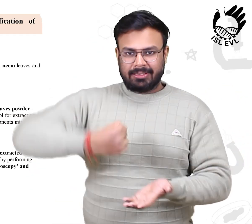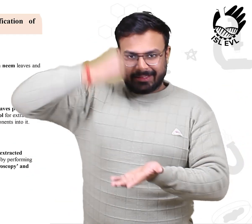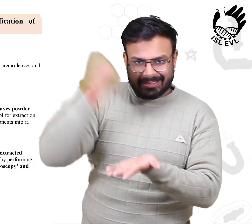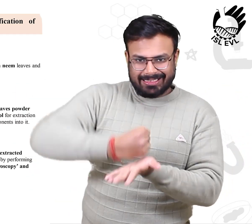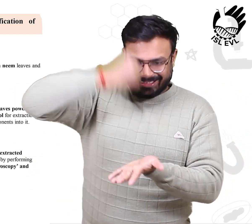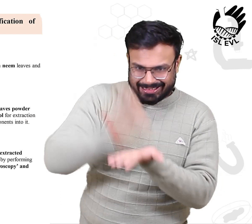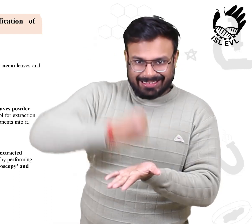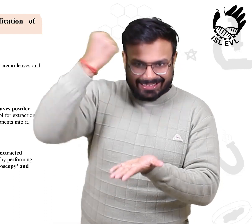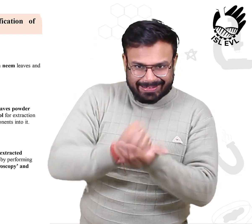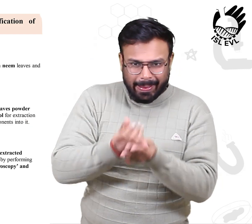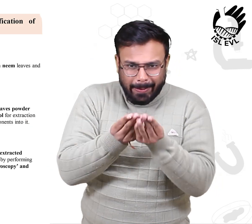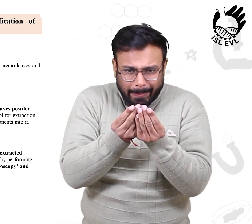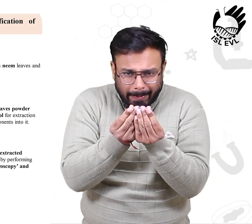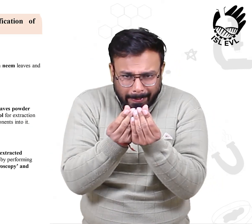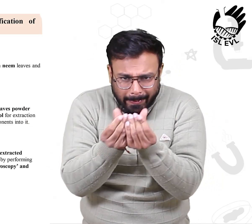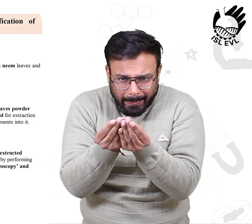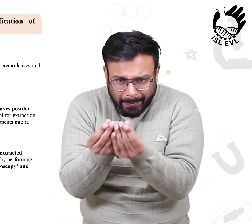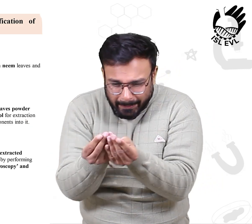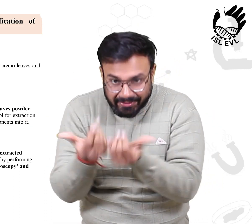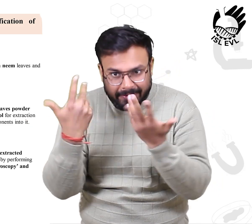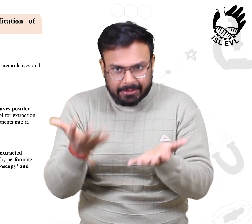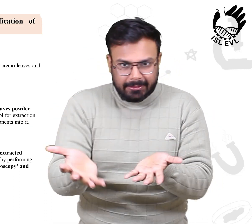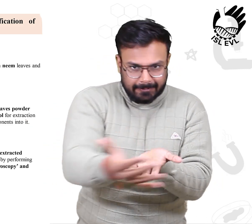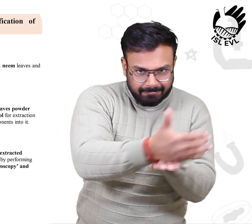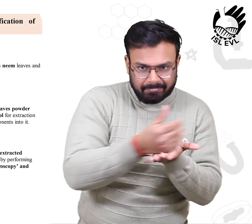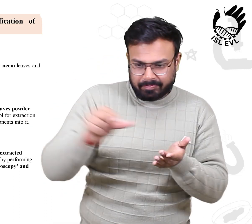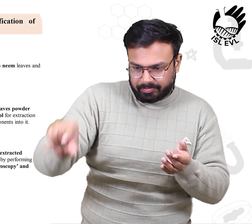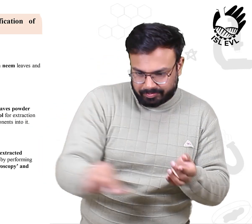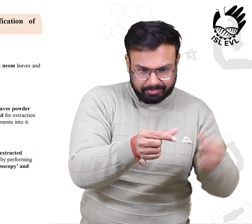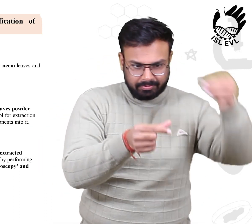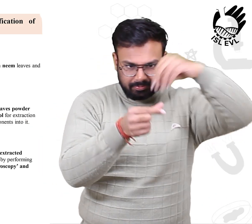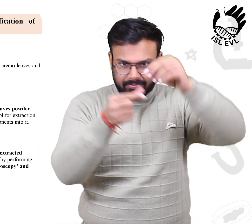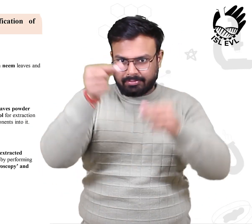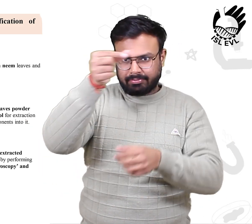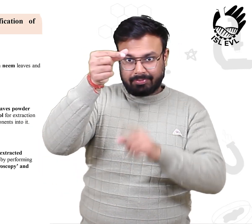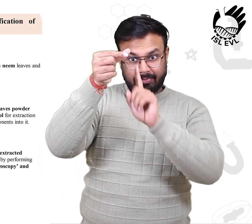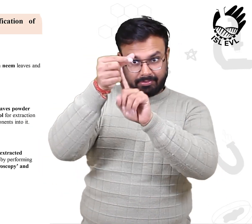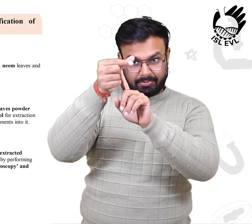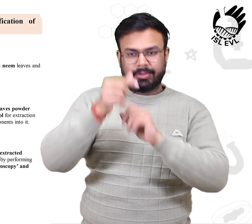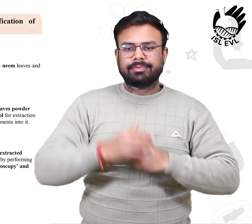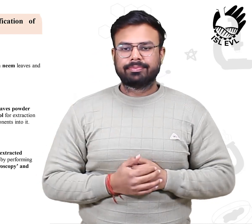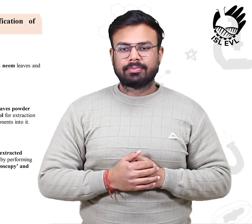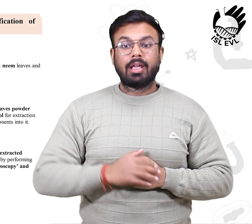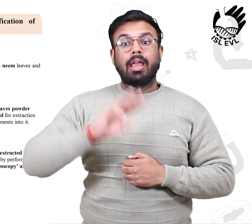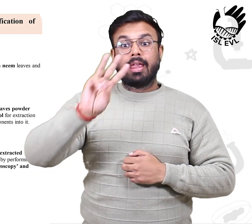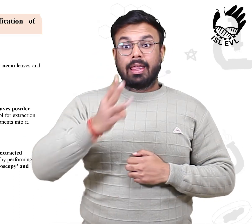Second, grind the dried leaves into powder and store them in an